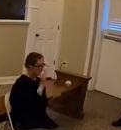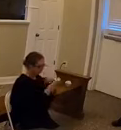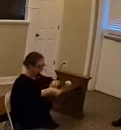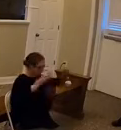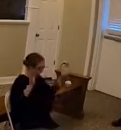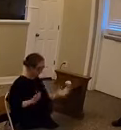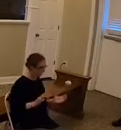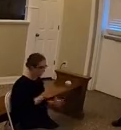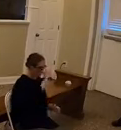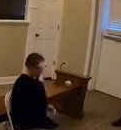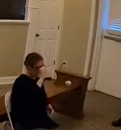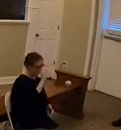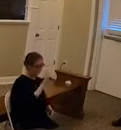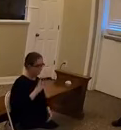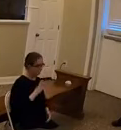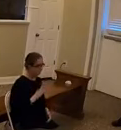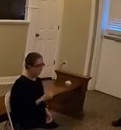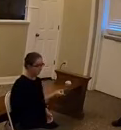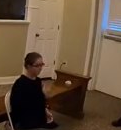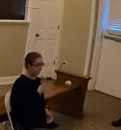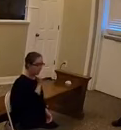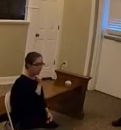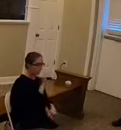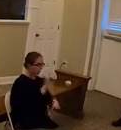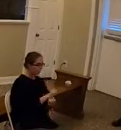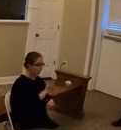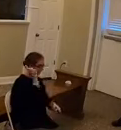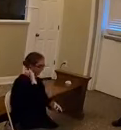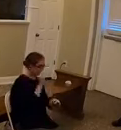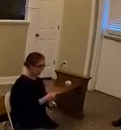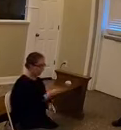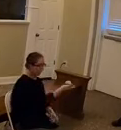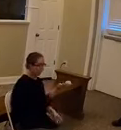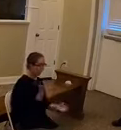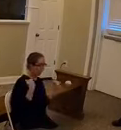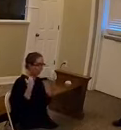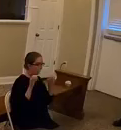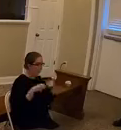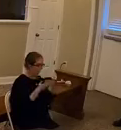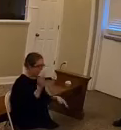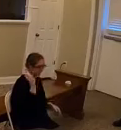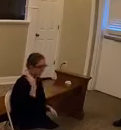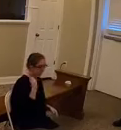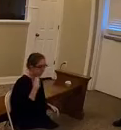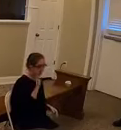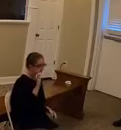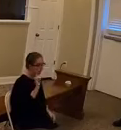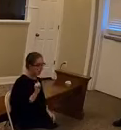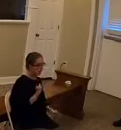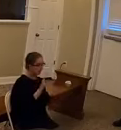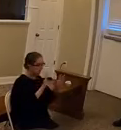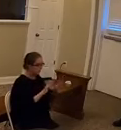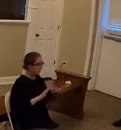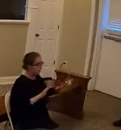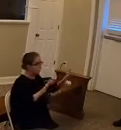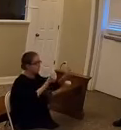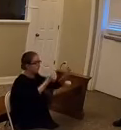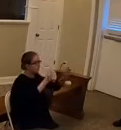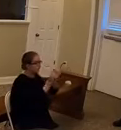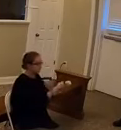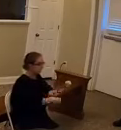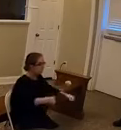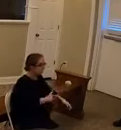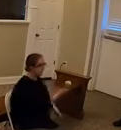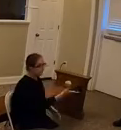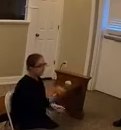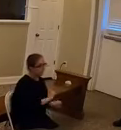Savior towards men appeared, not by works of righteousness which we have done, but according to his mercy, he